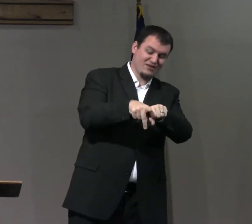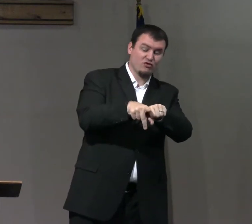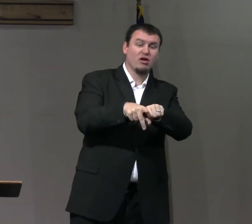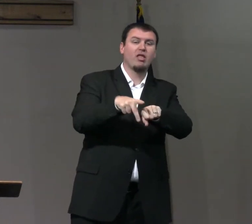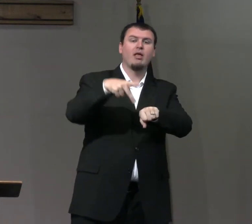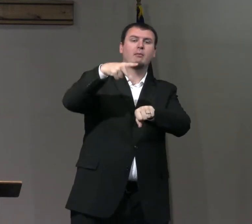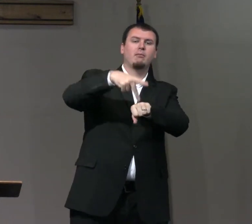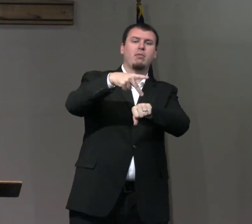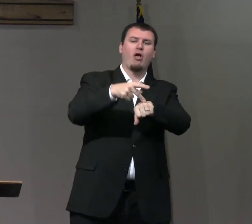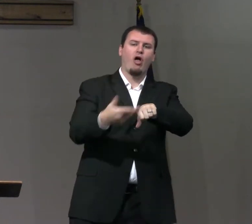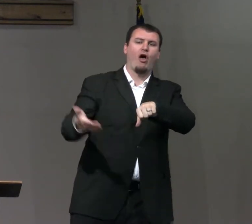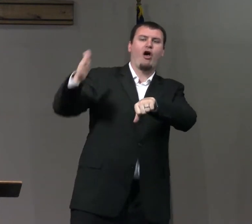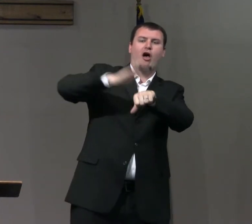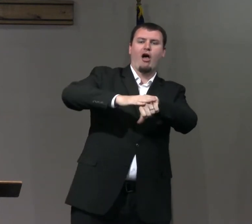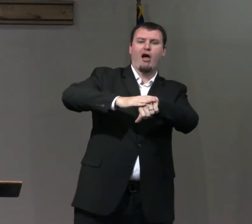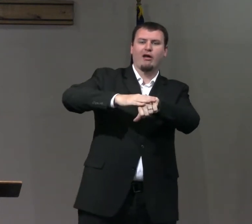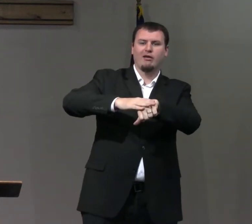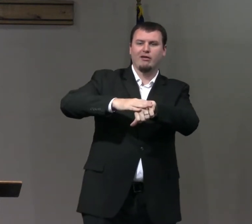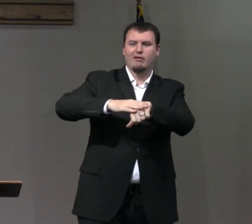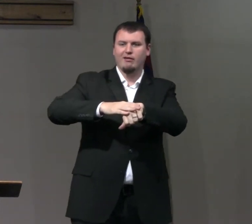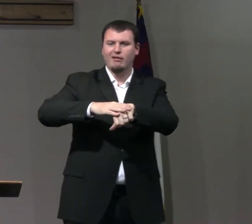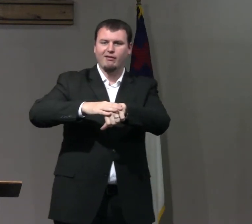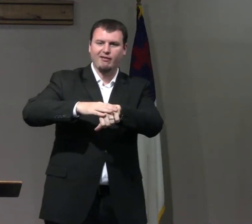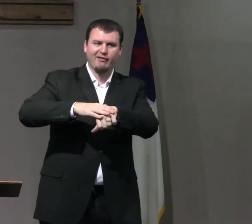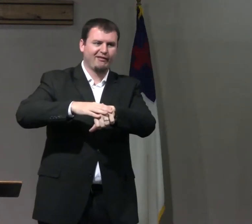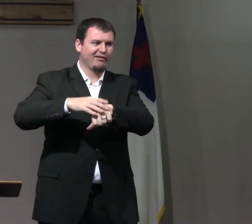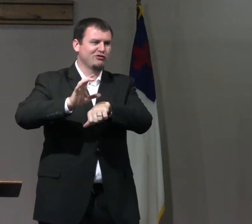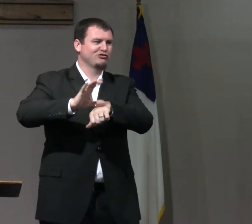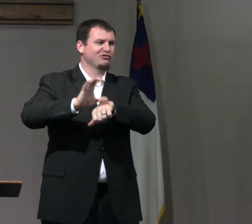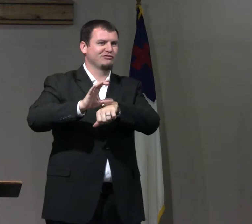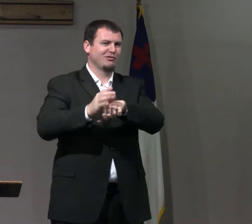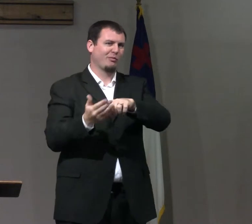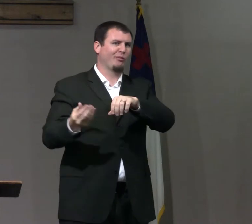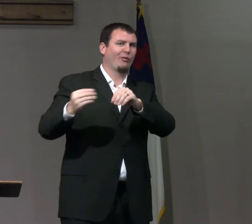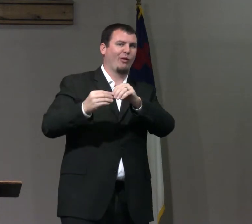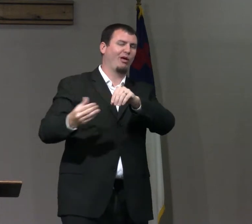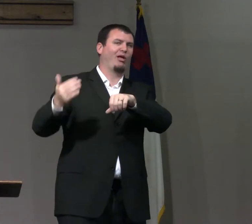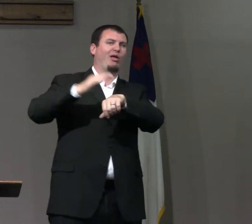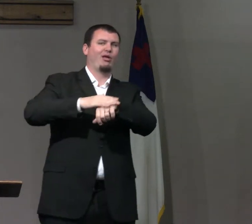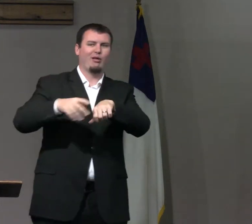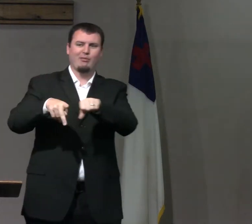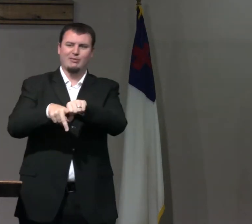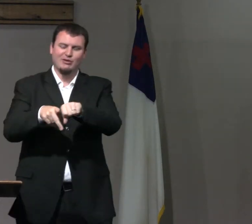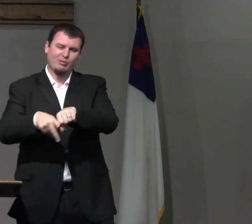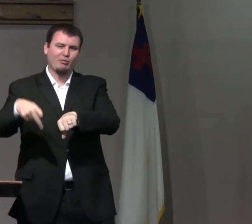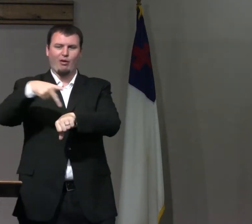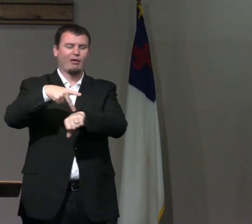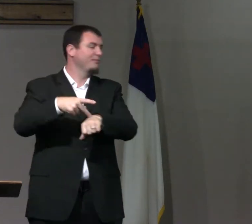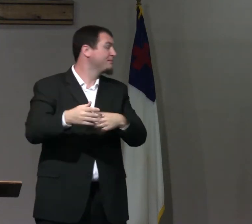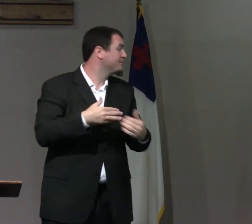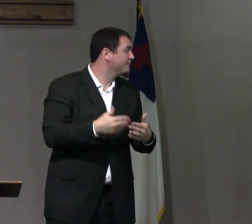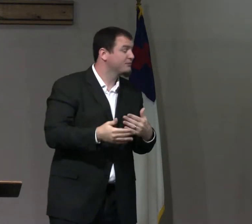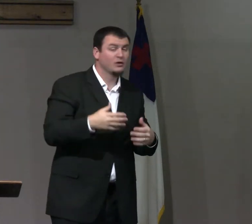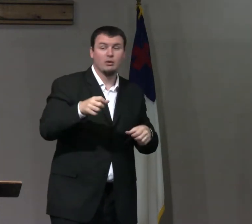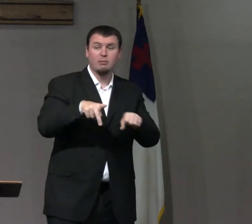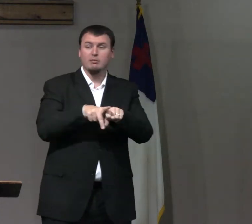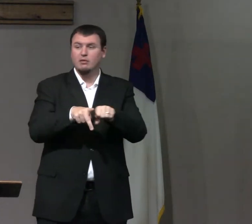So right next to P on top, and Paul founded it, so I put the P on top for Paul and P on the side to be